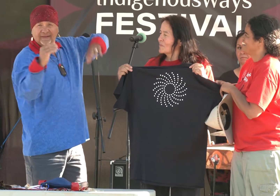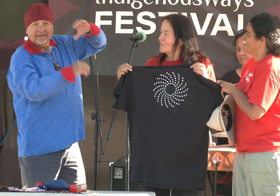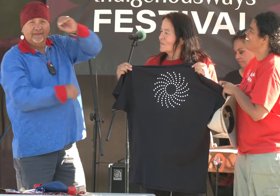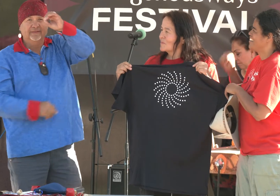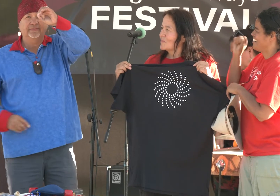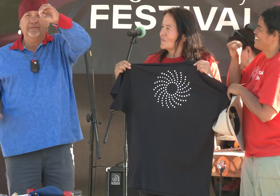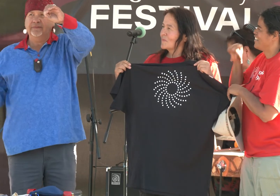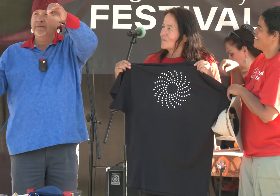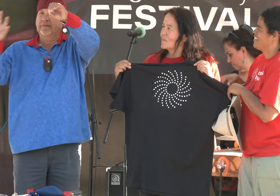circle